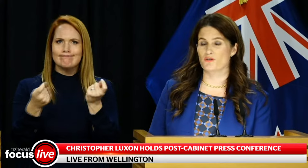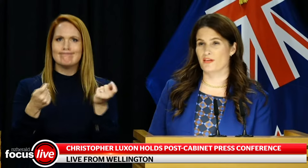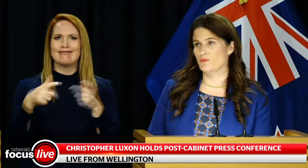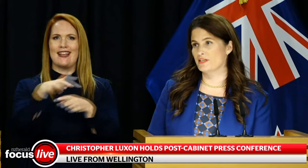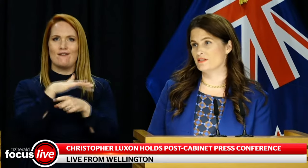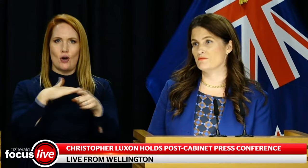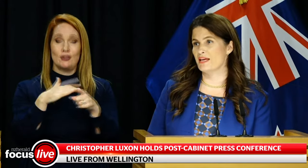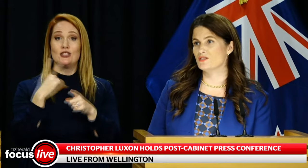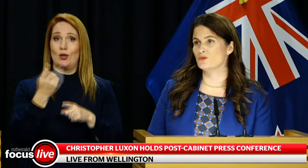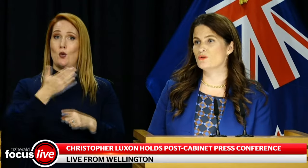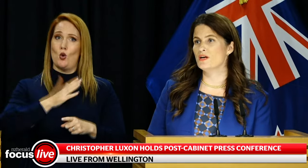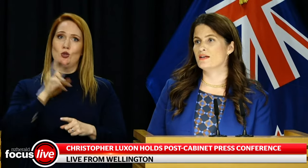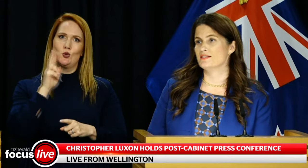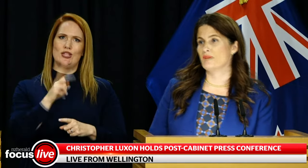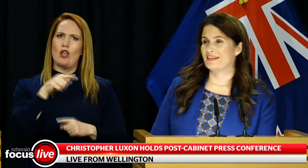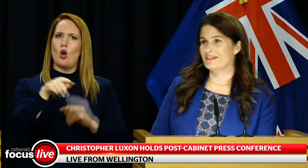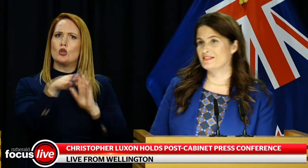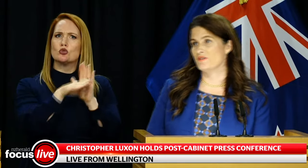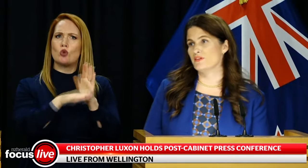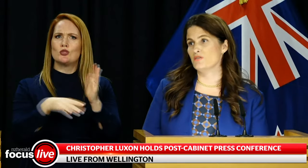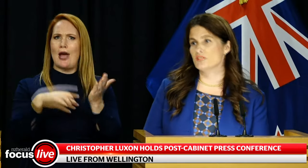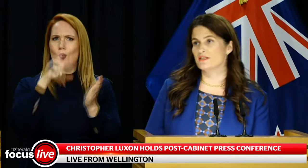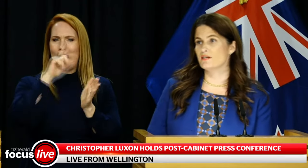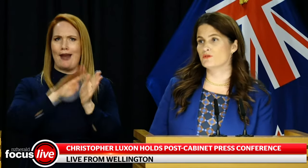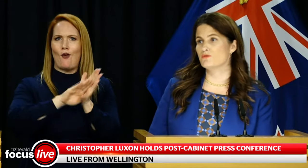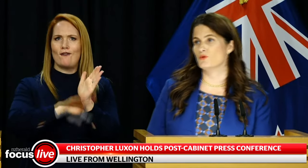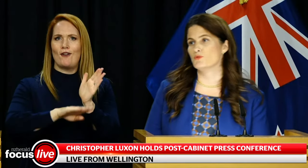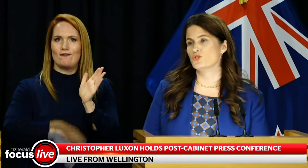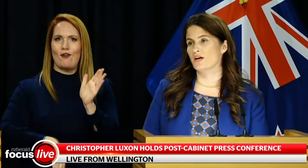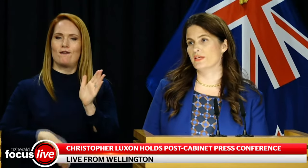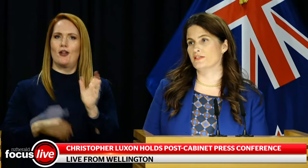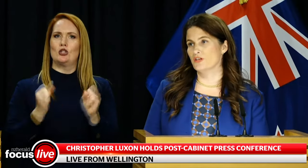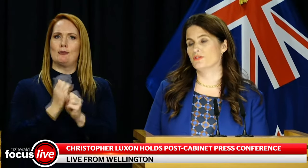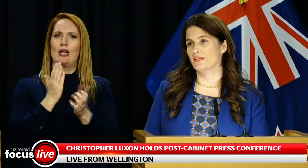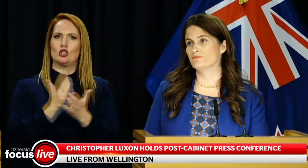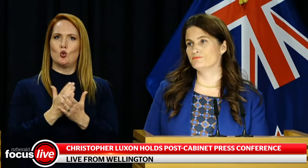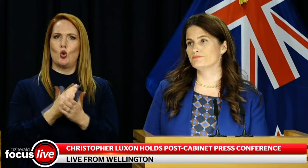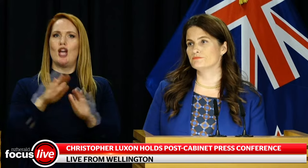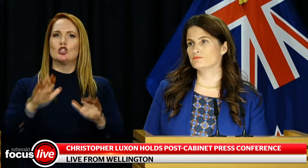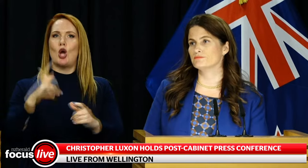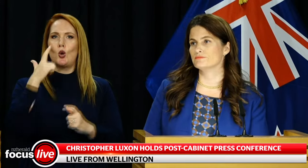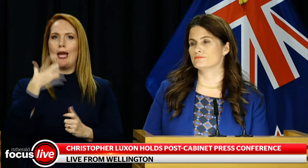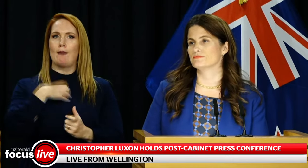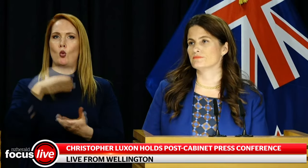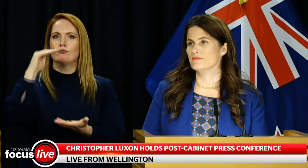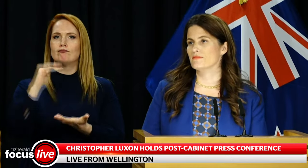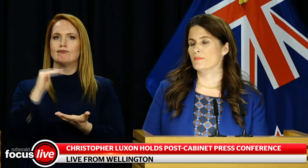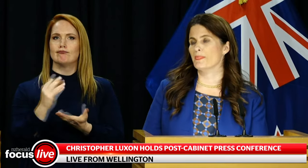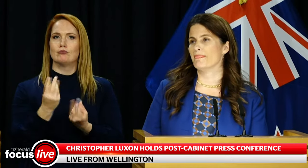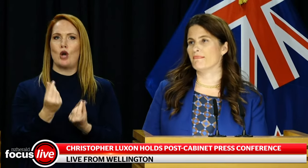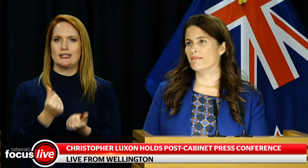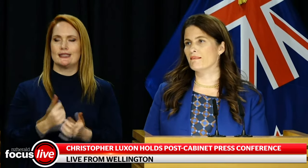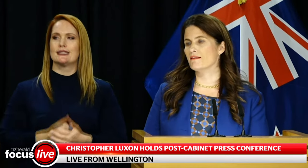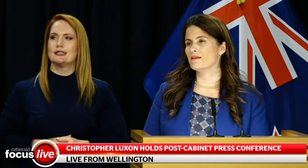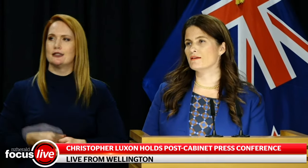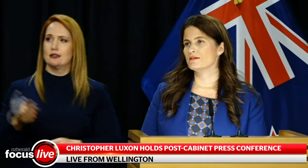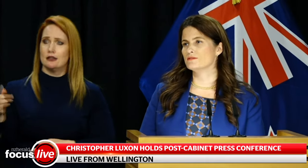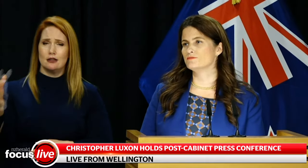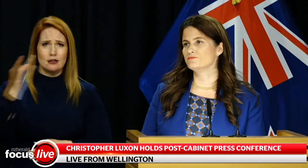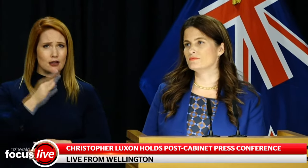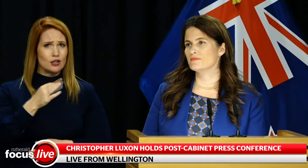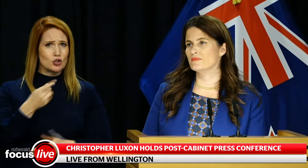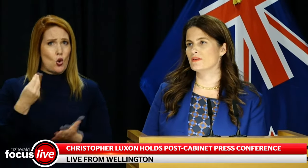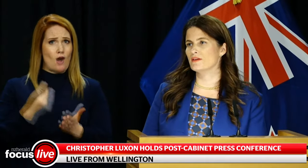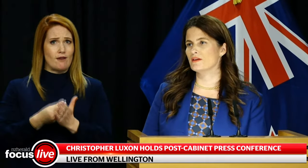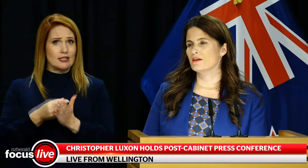keen to see what of that we can dismantle to make it easier for them to deliver affordable childcare. Review the funding that providers